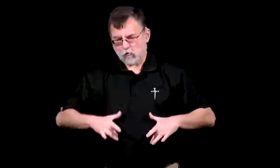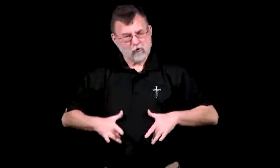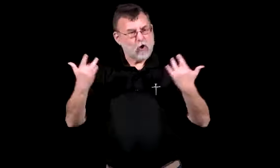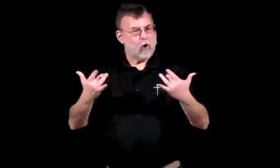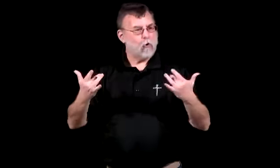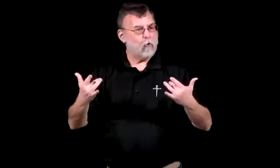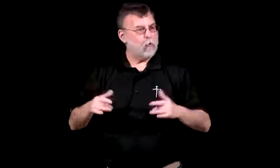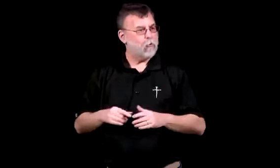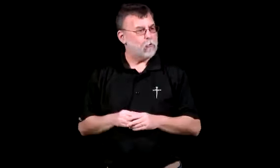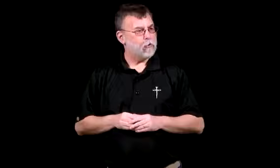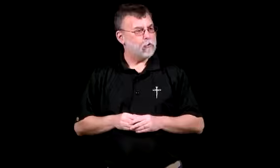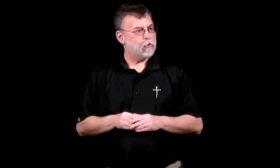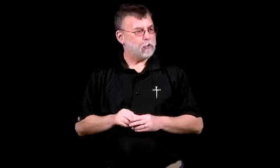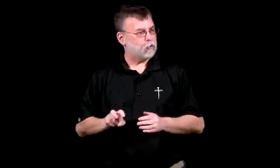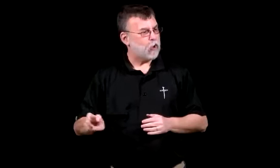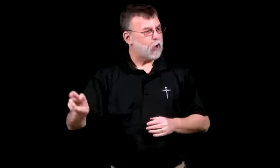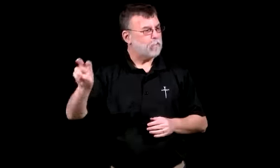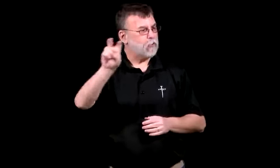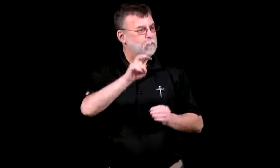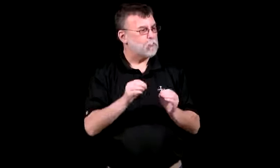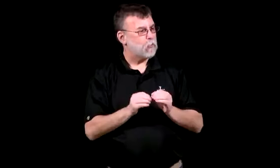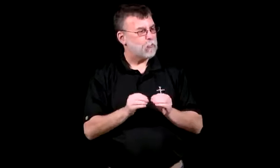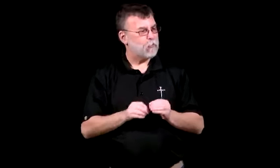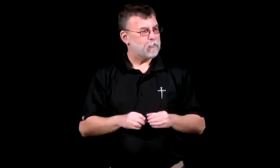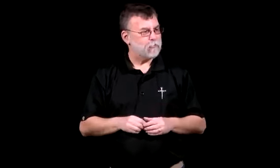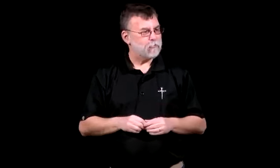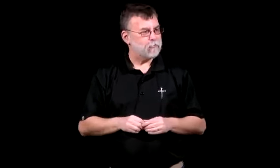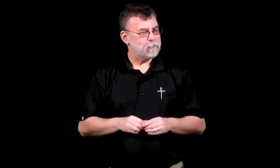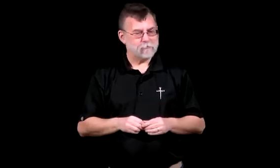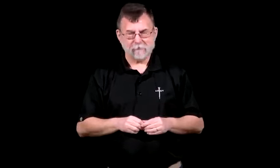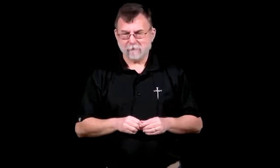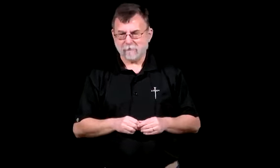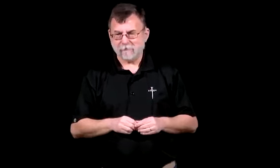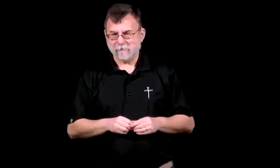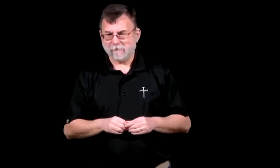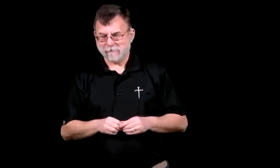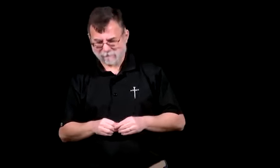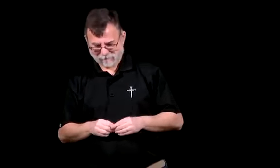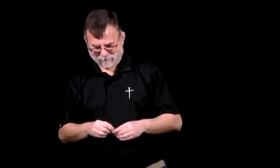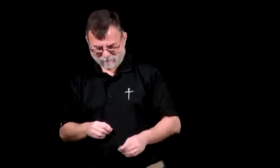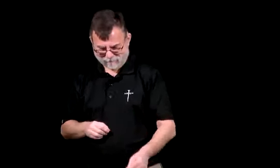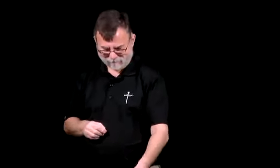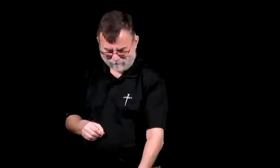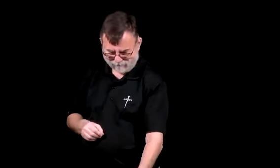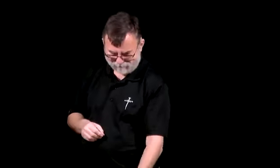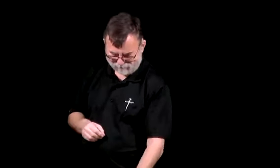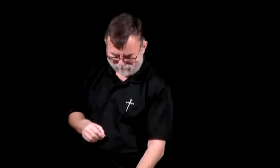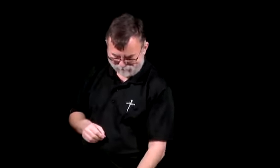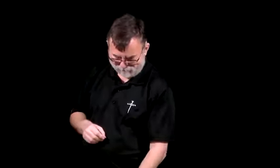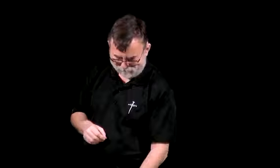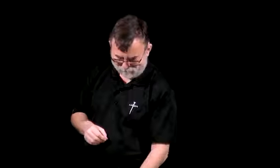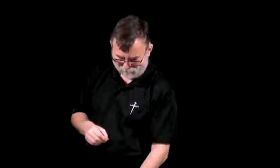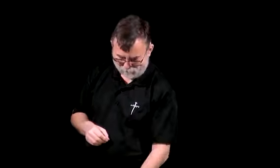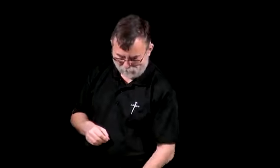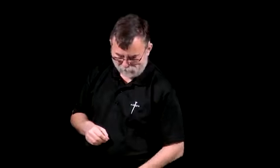them go out into the world. But when they do, they see all the excitement that that child has.